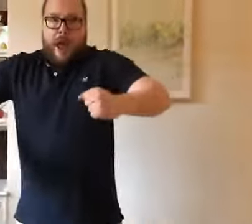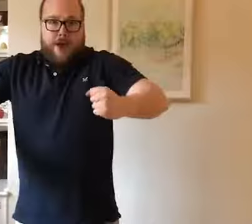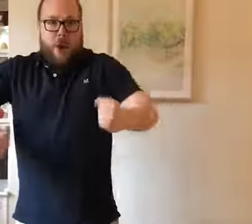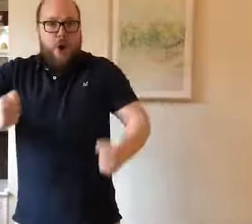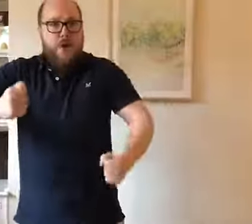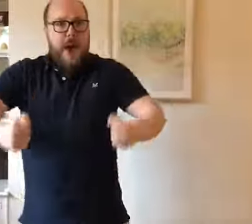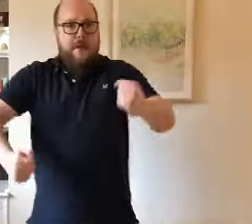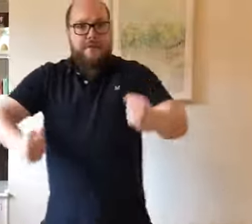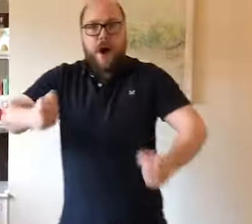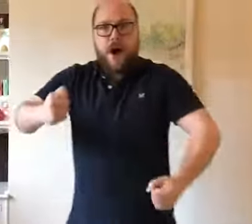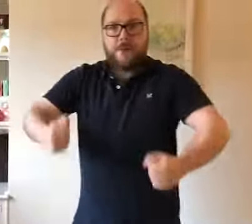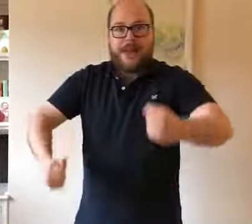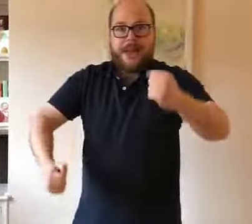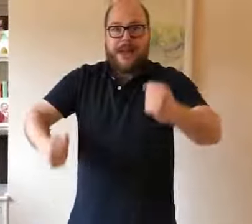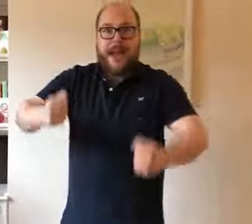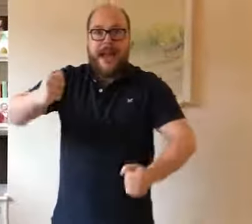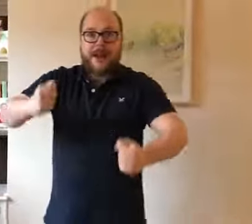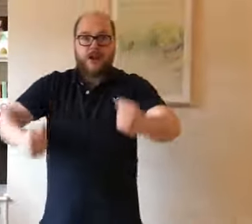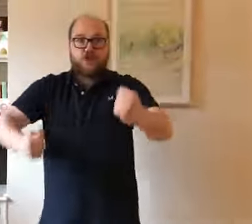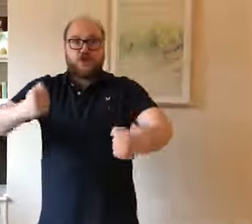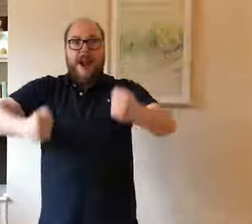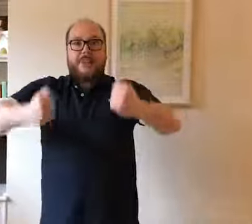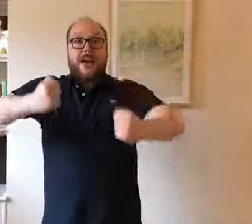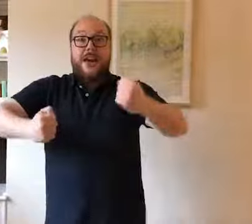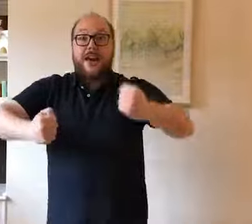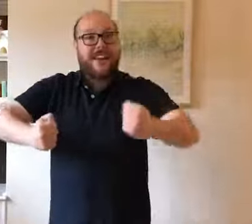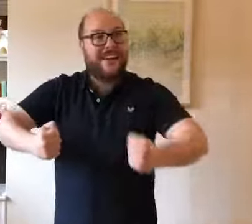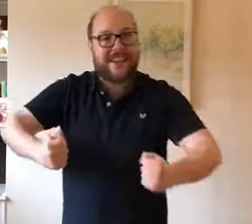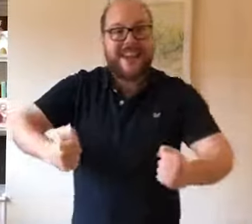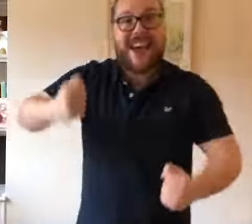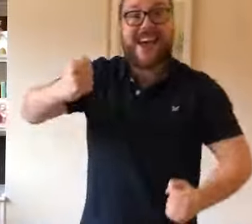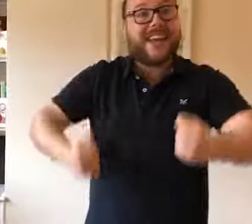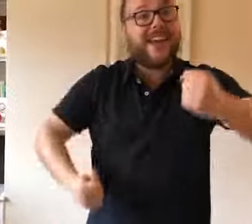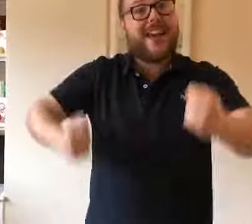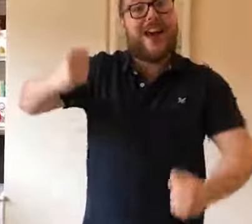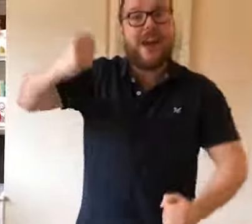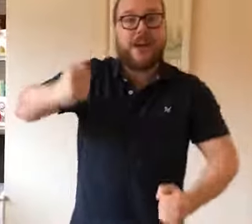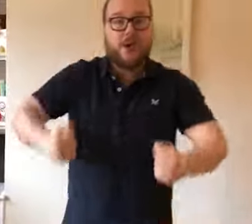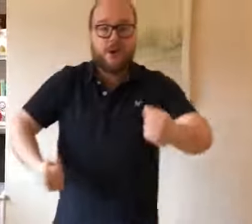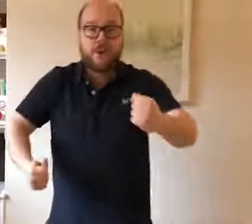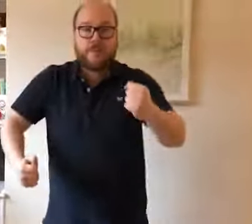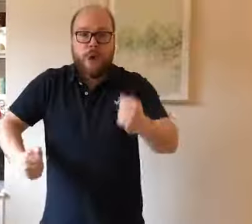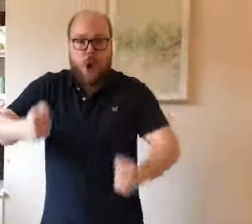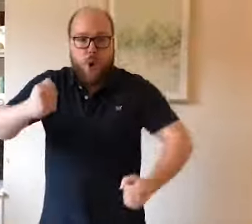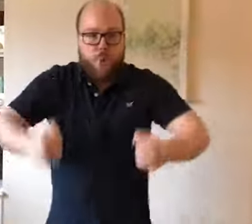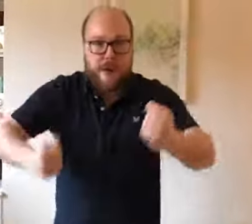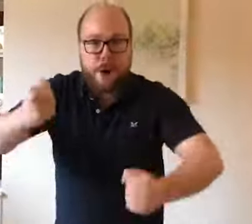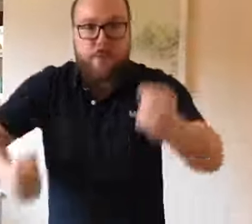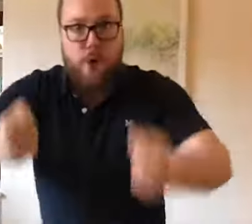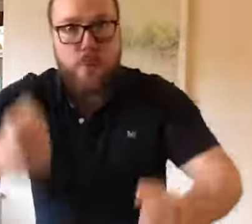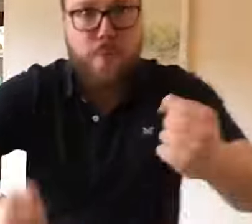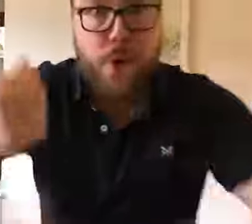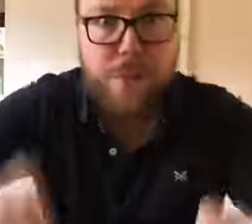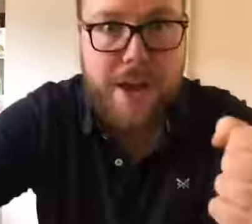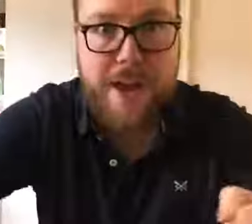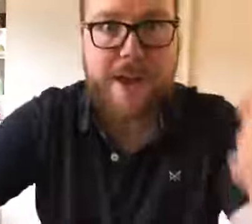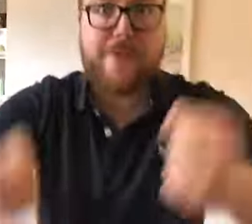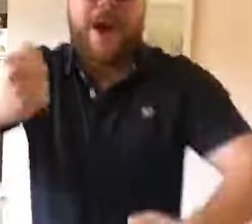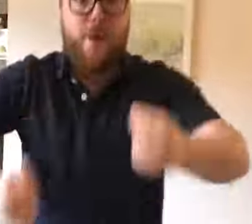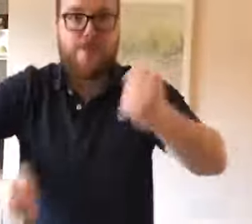On that farm he had a tractor. E-I-E-I-O. With a broom broom here and a